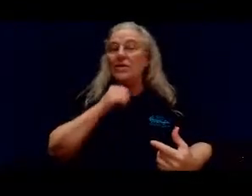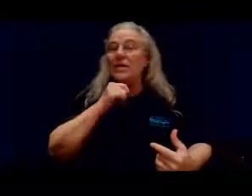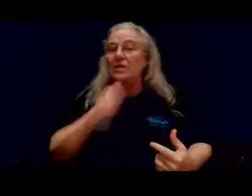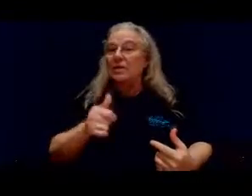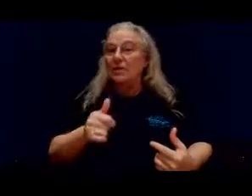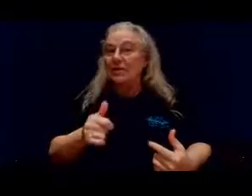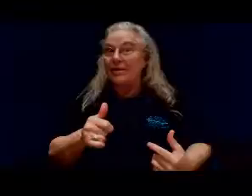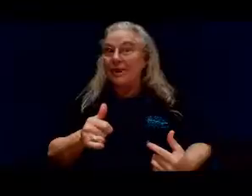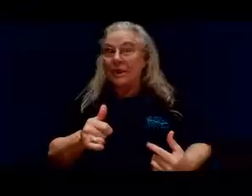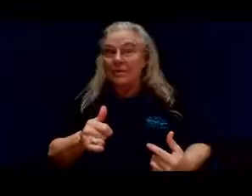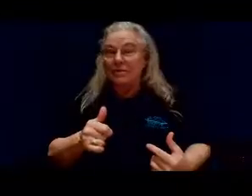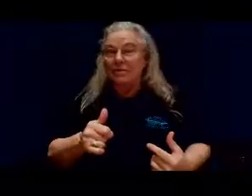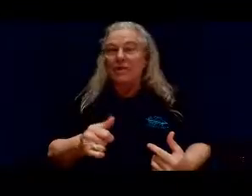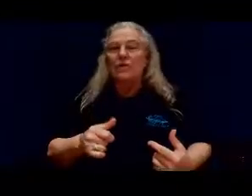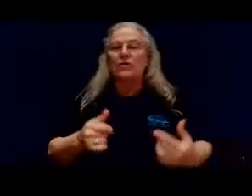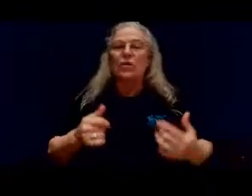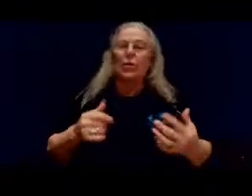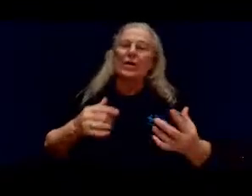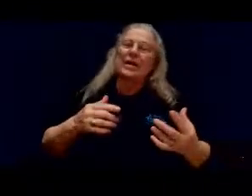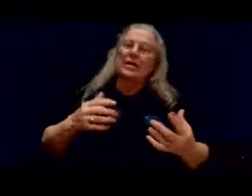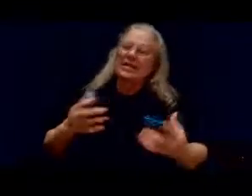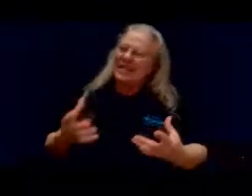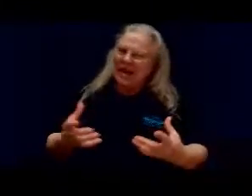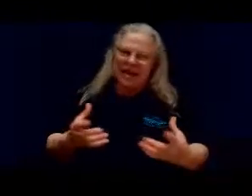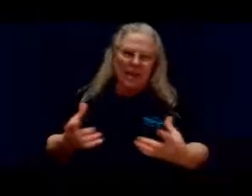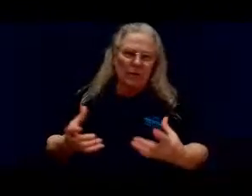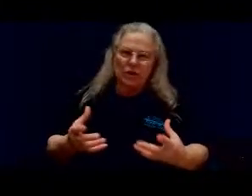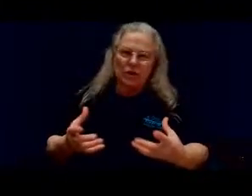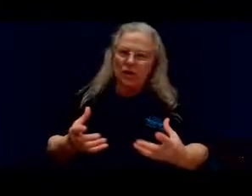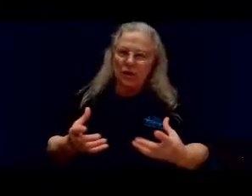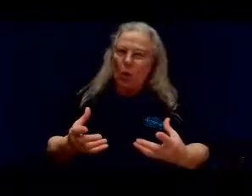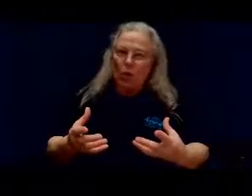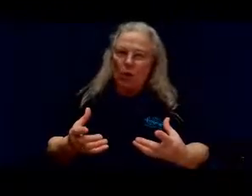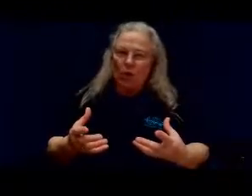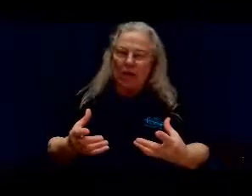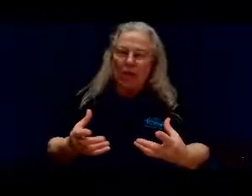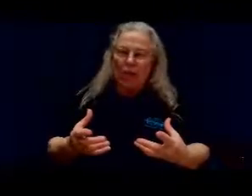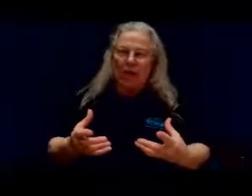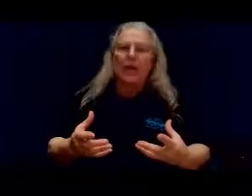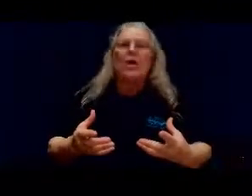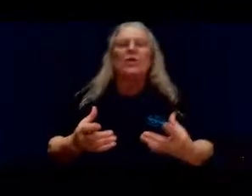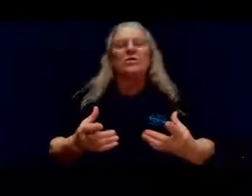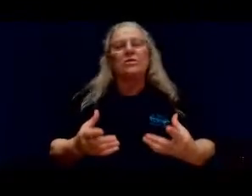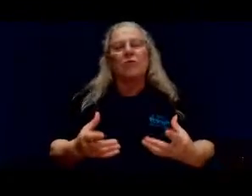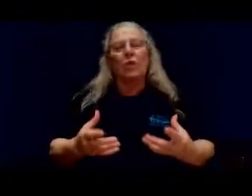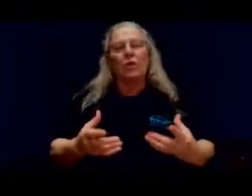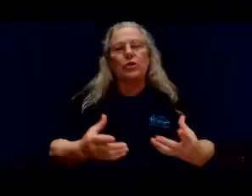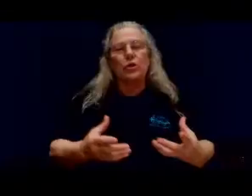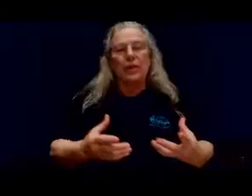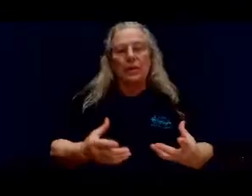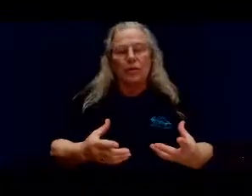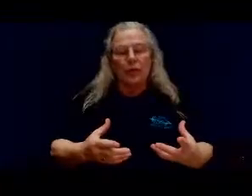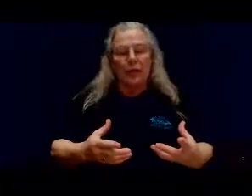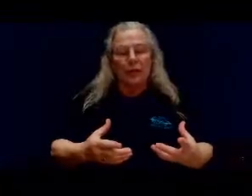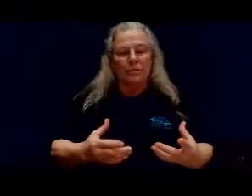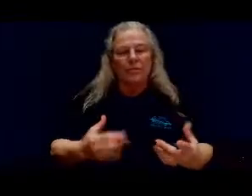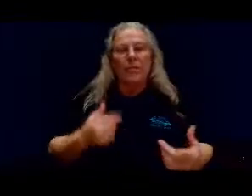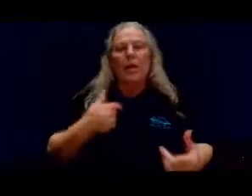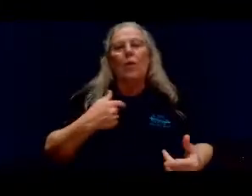is not. So in sign language, it doesn't quite go that way. So what you end up doing would